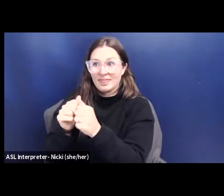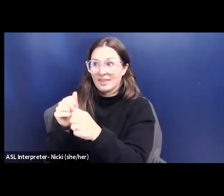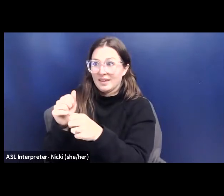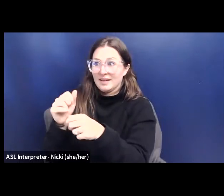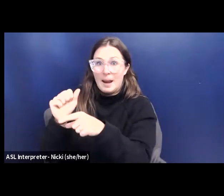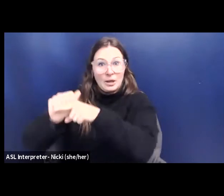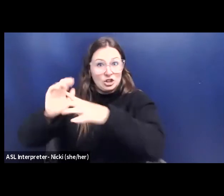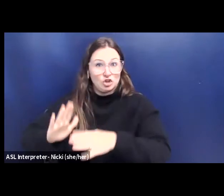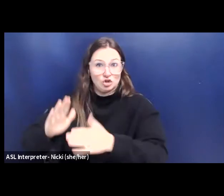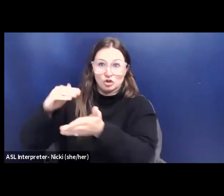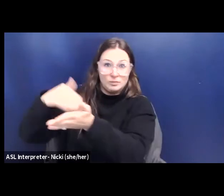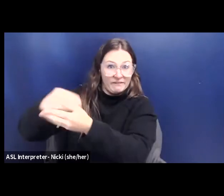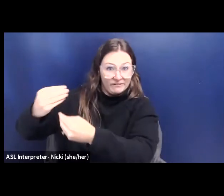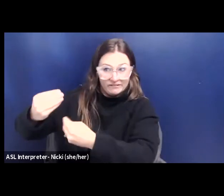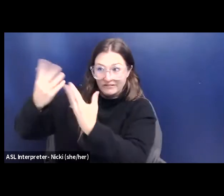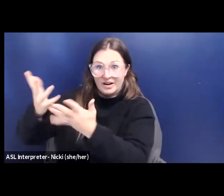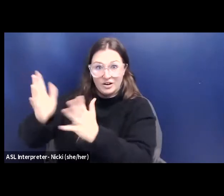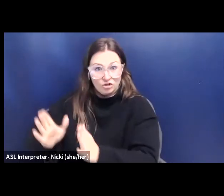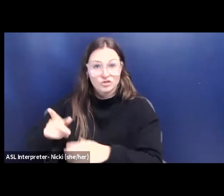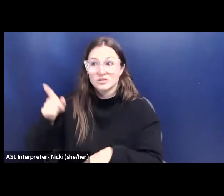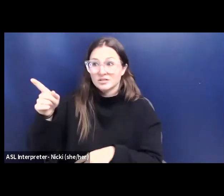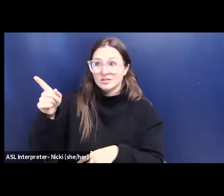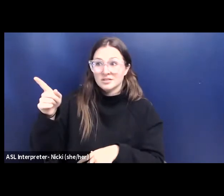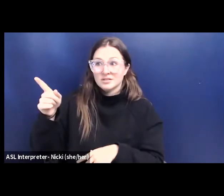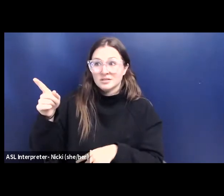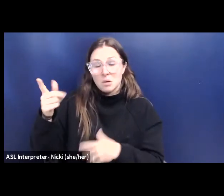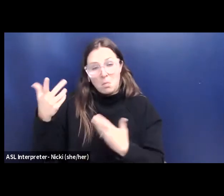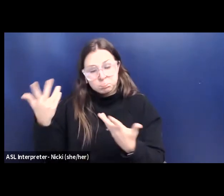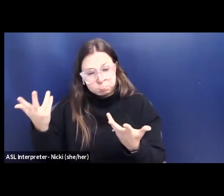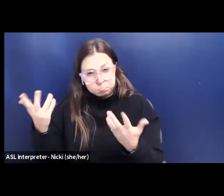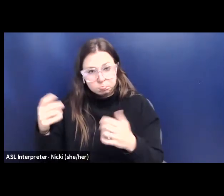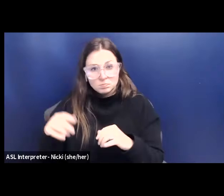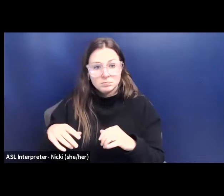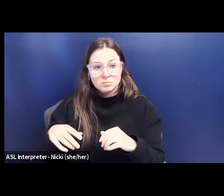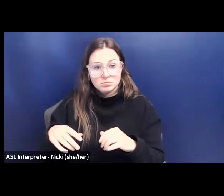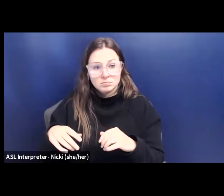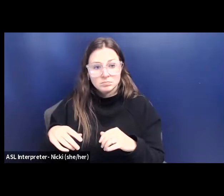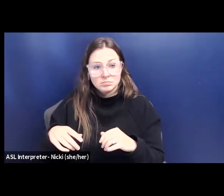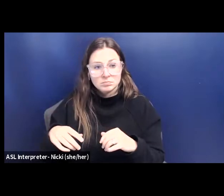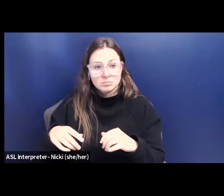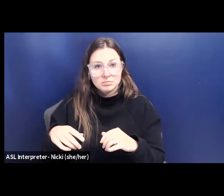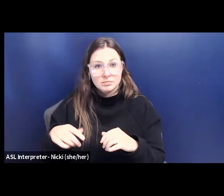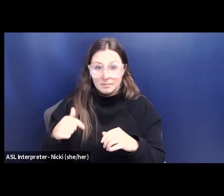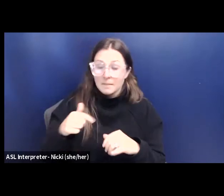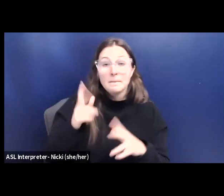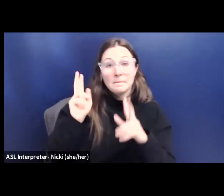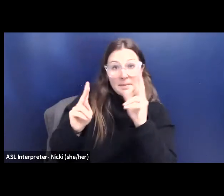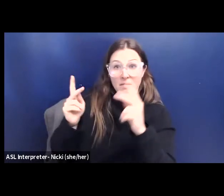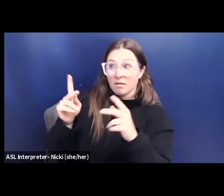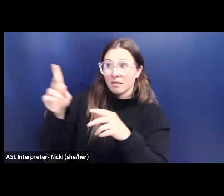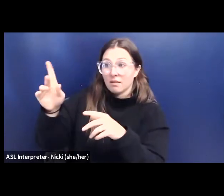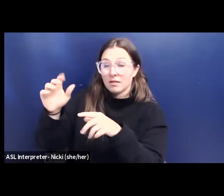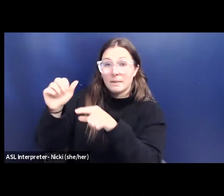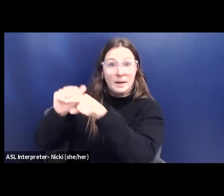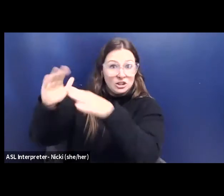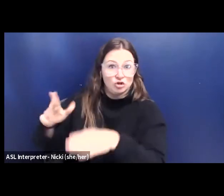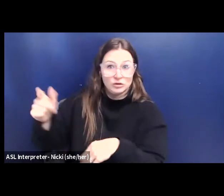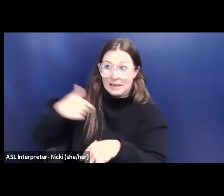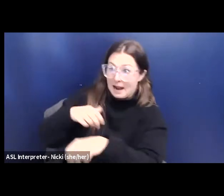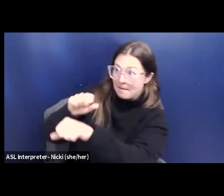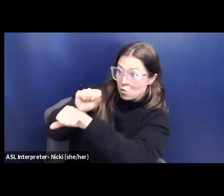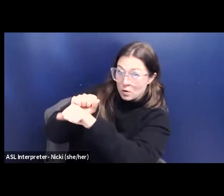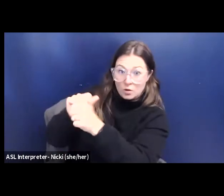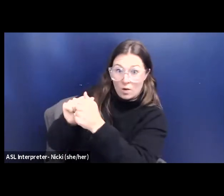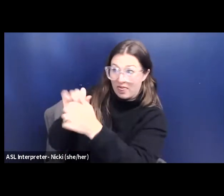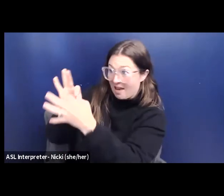of the work that practitioners that I'm in relationship with are doing is intervening on those